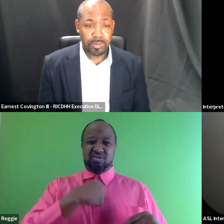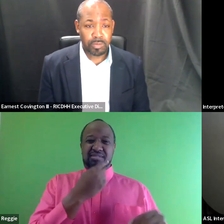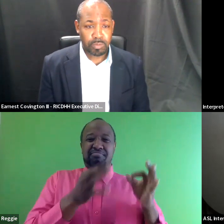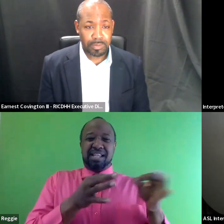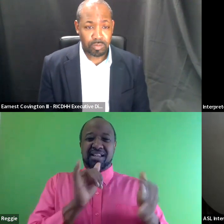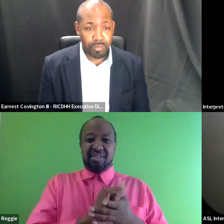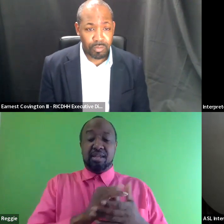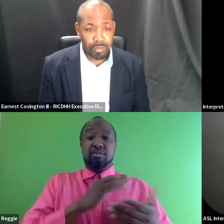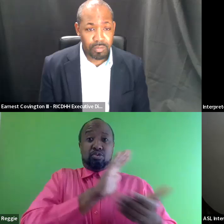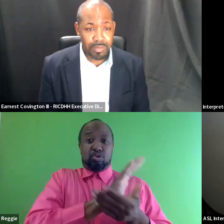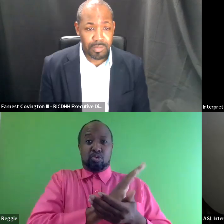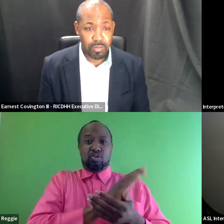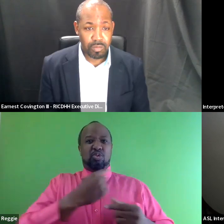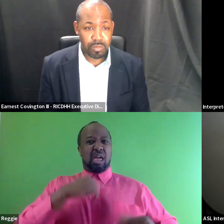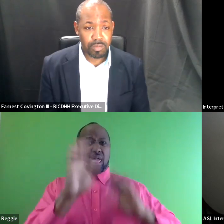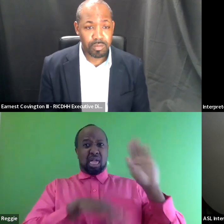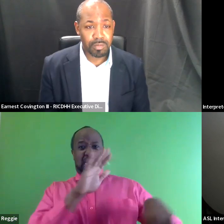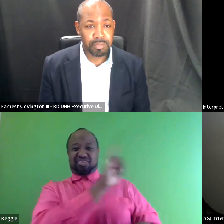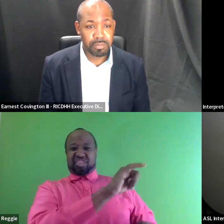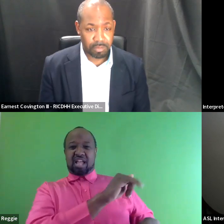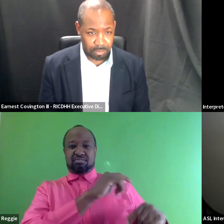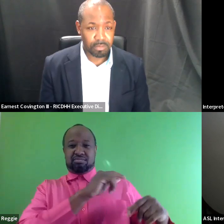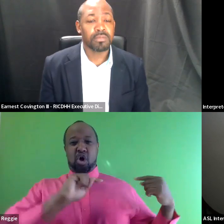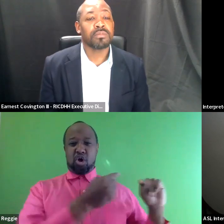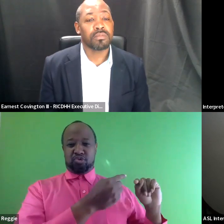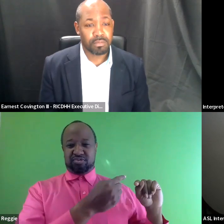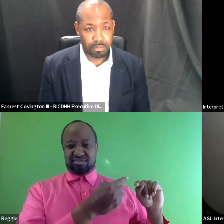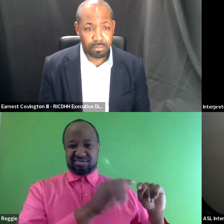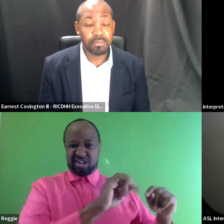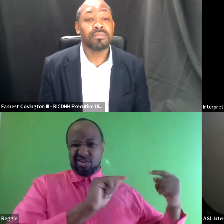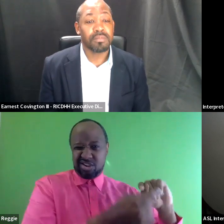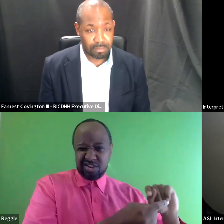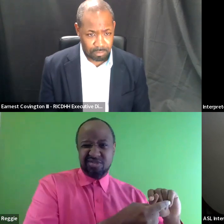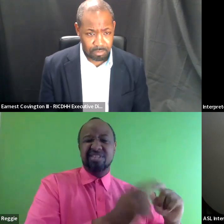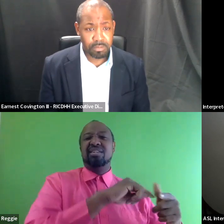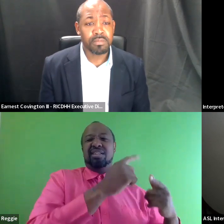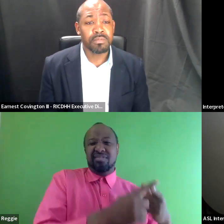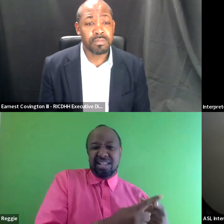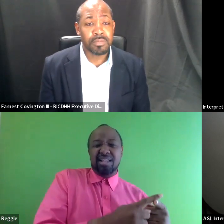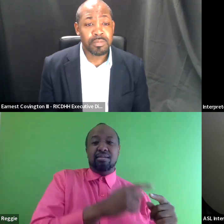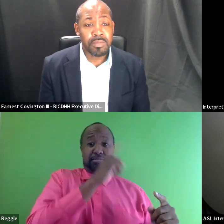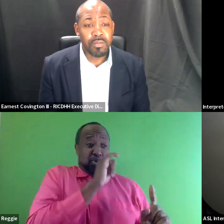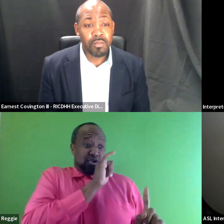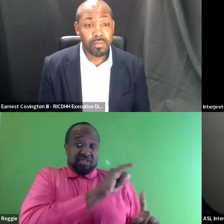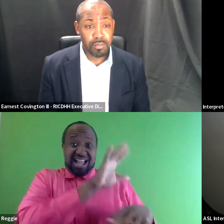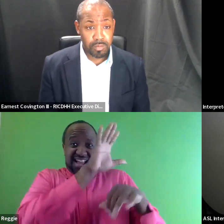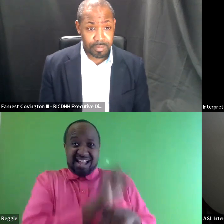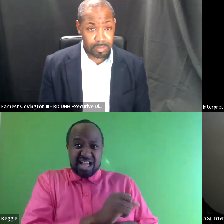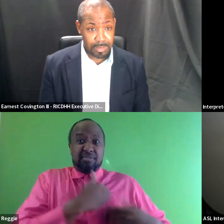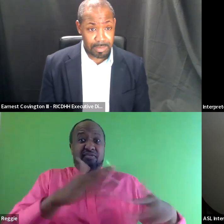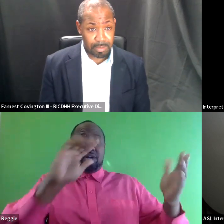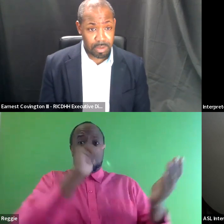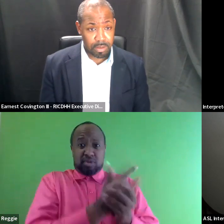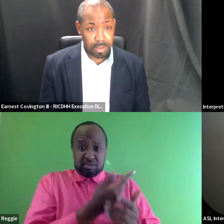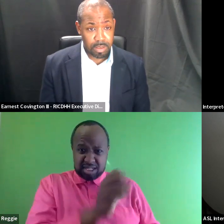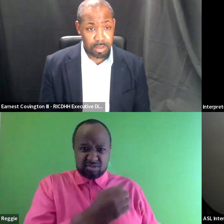I think I've already mentioned a little bit explaining prior to my school experiences and the damage caused by the attitude of like,